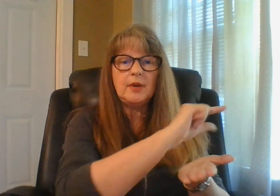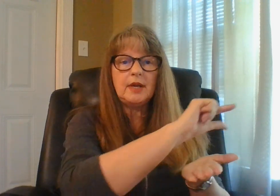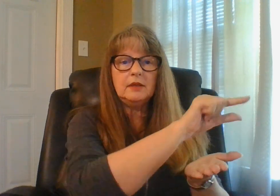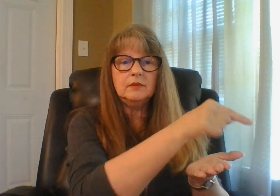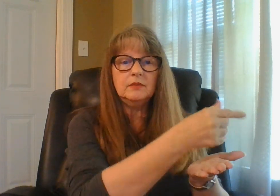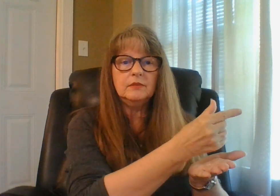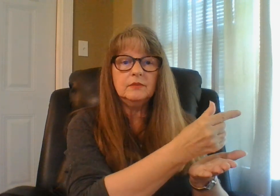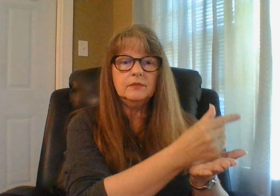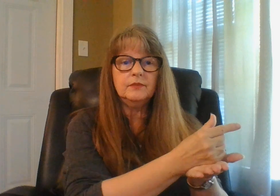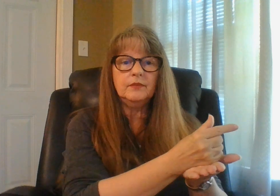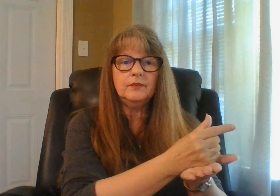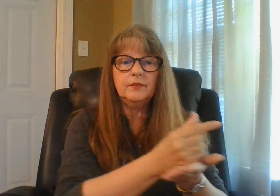Graduate.